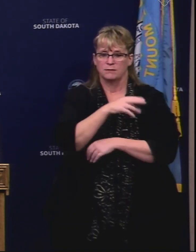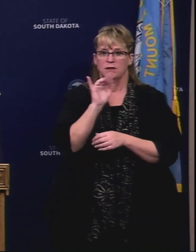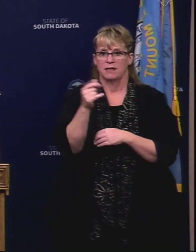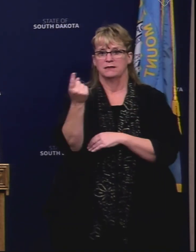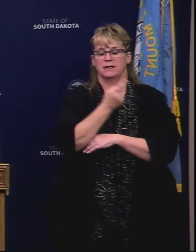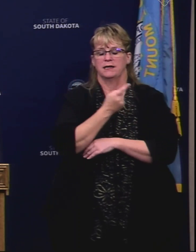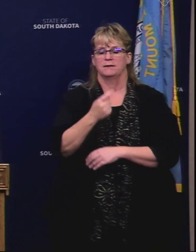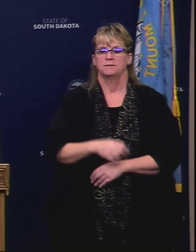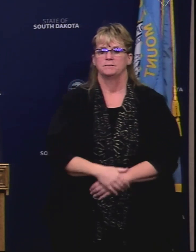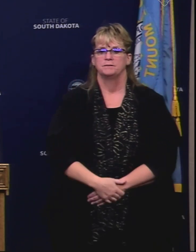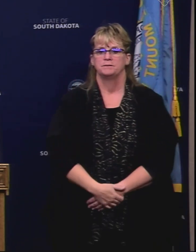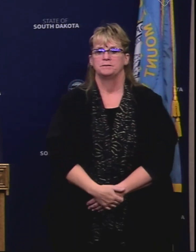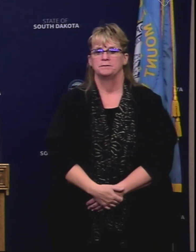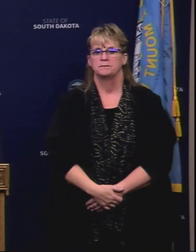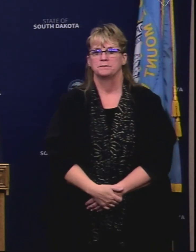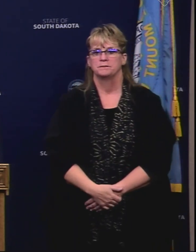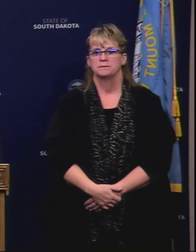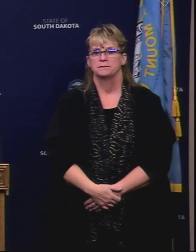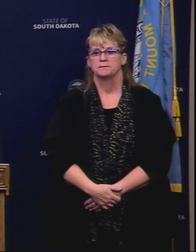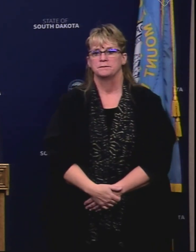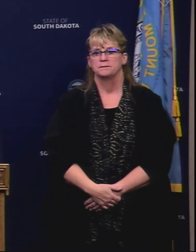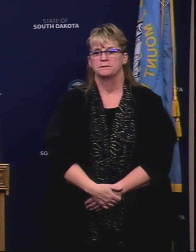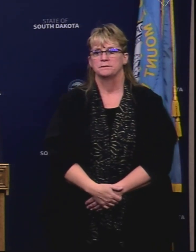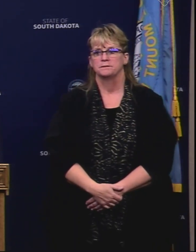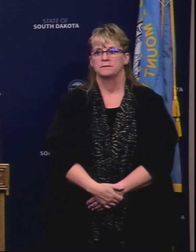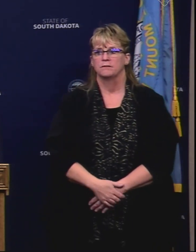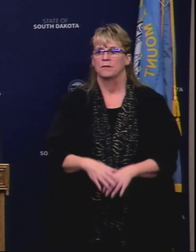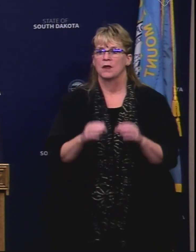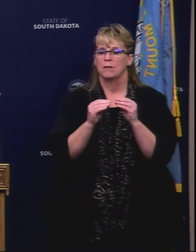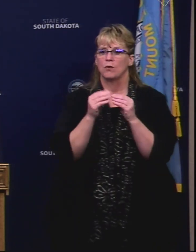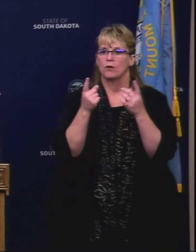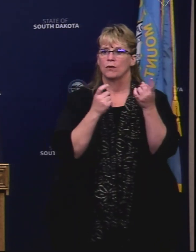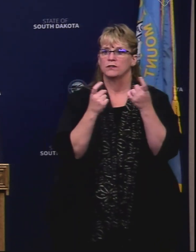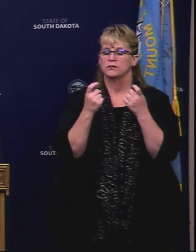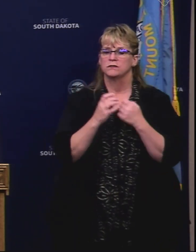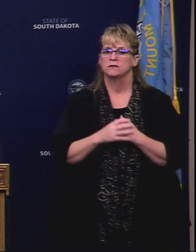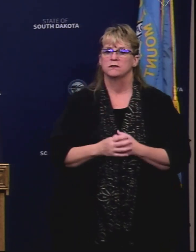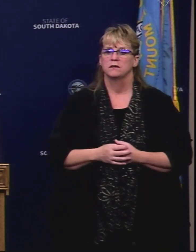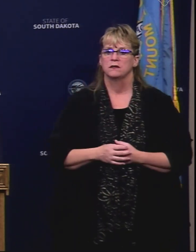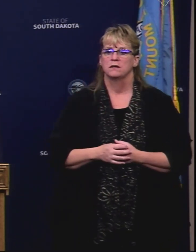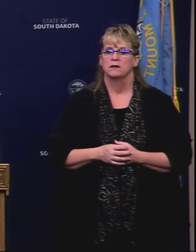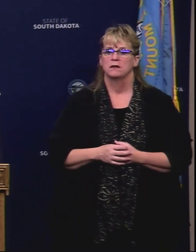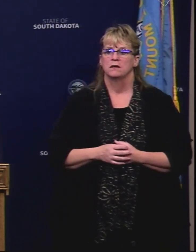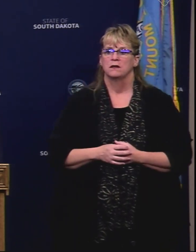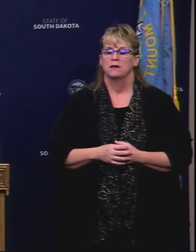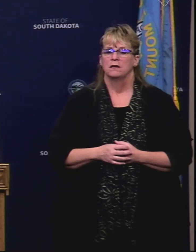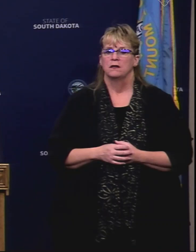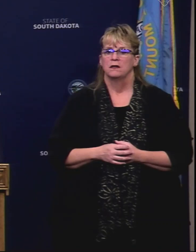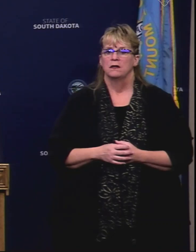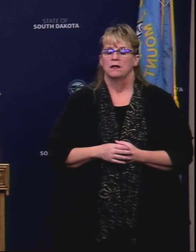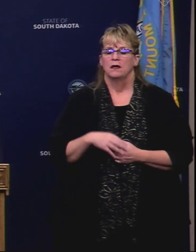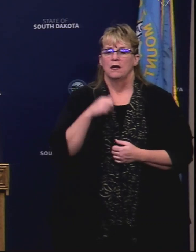Thank you. Yep, thank you, Josh. Further Lori questions? from Keloland. Yep, go ahead.